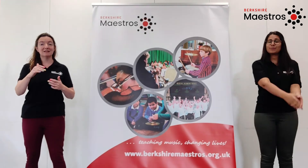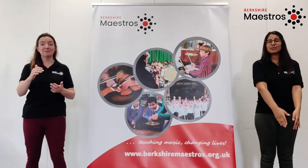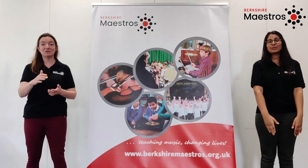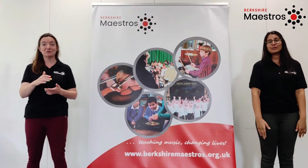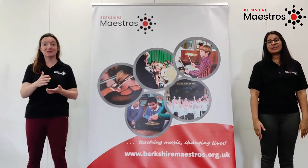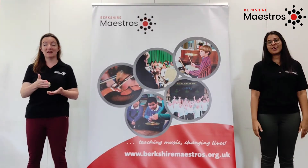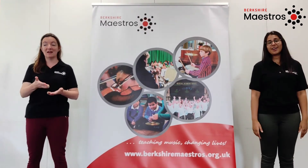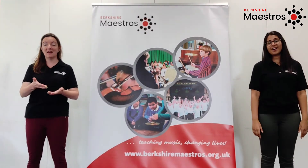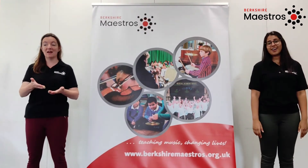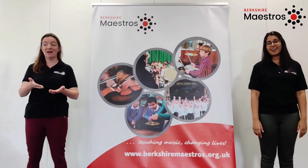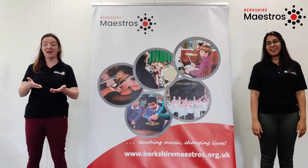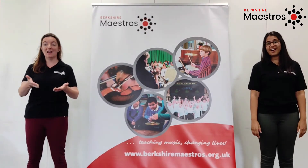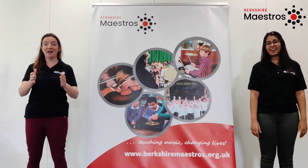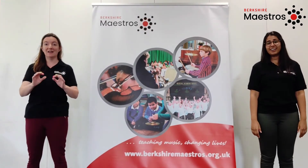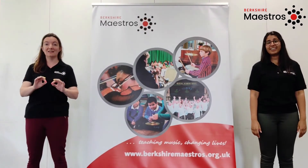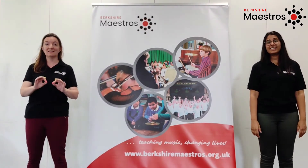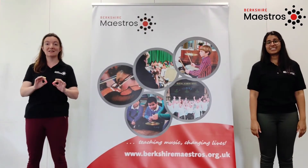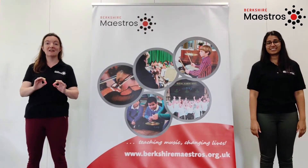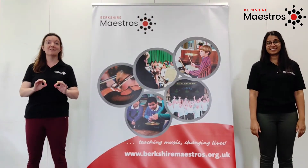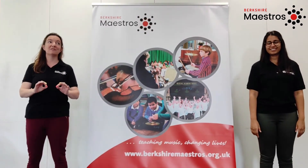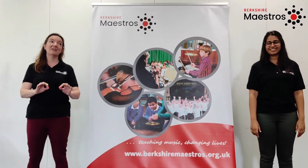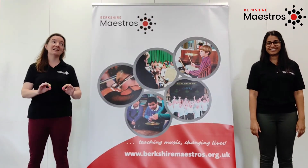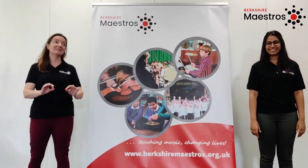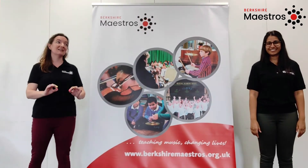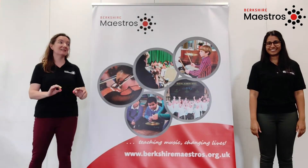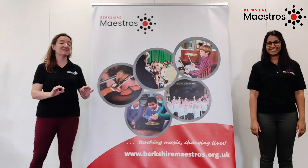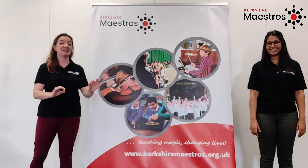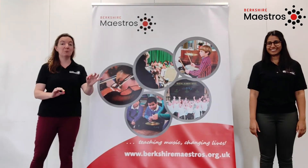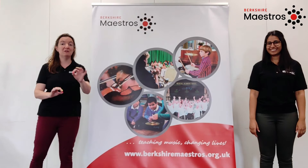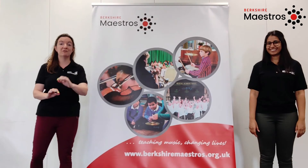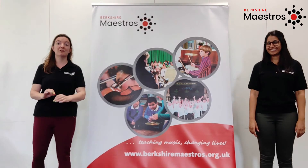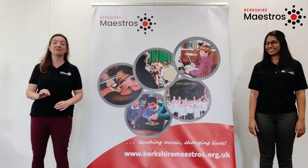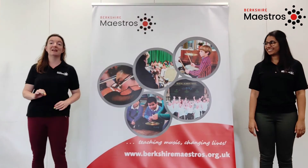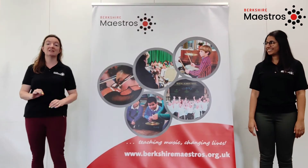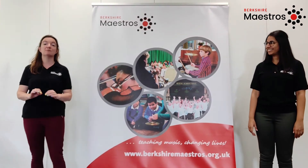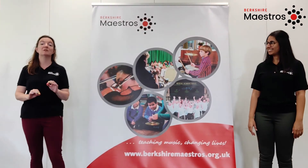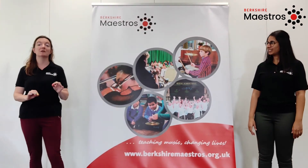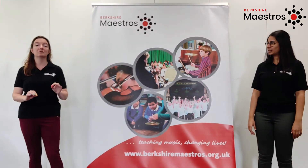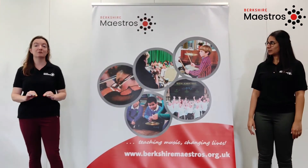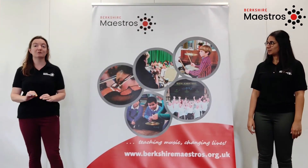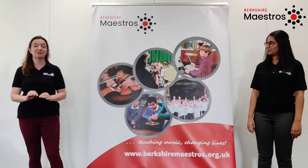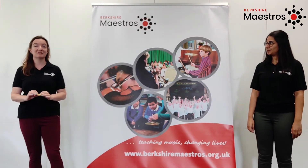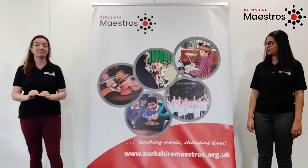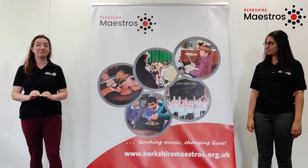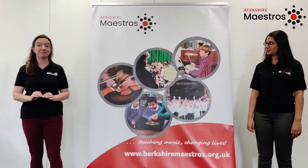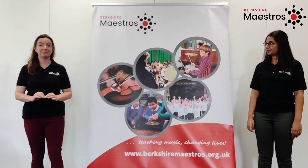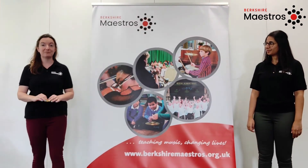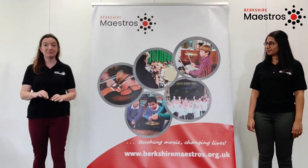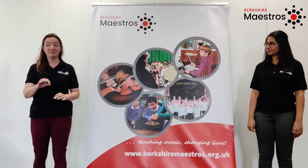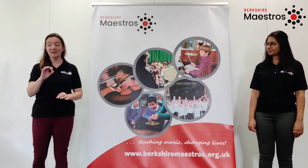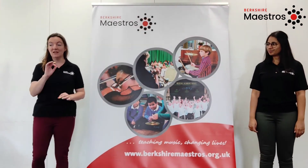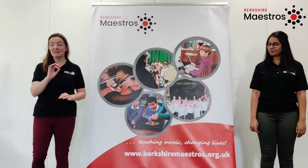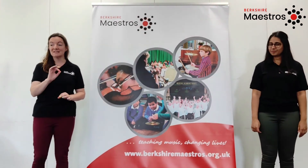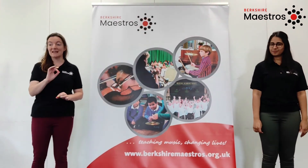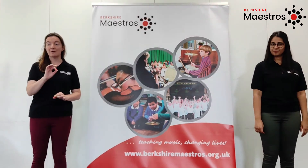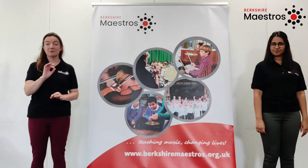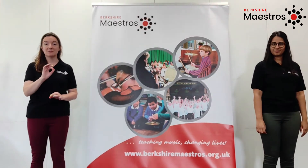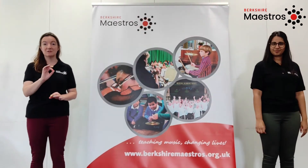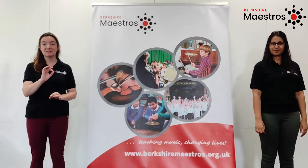sleeps tonight. Fantastic. And we followed that with our chorus. Now,